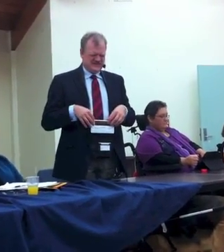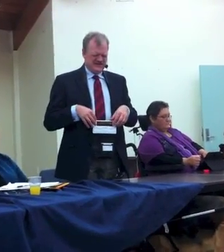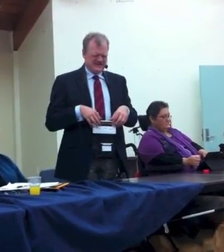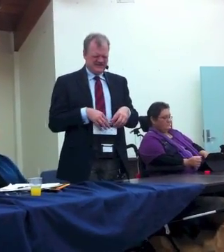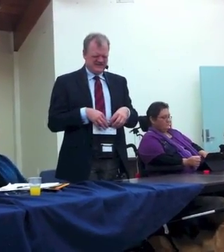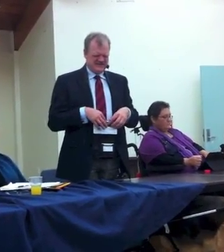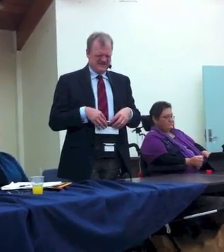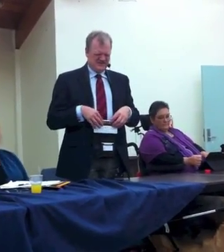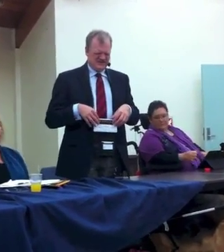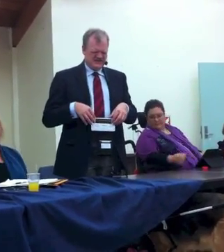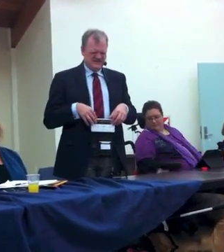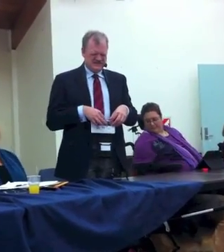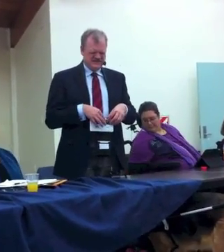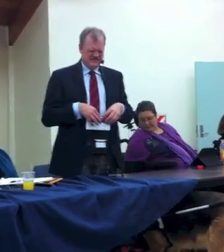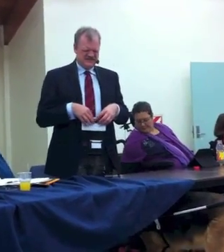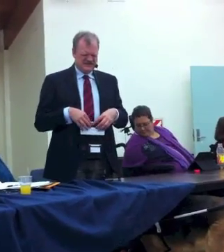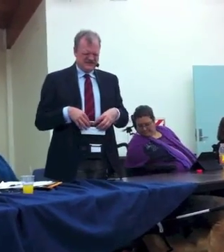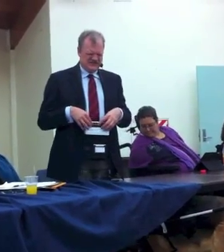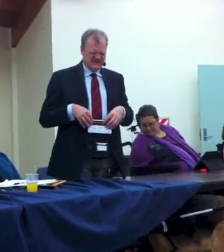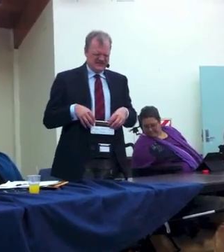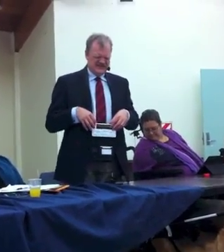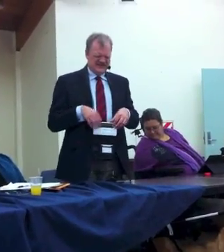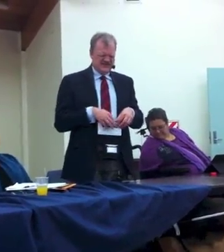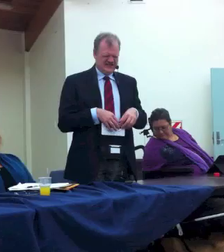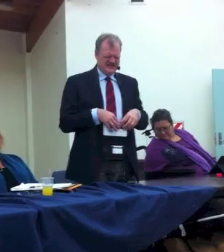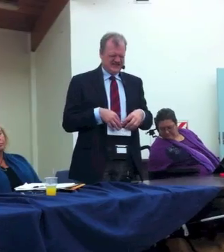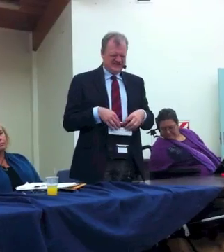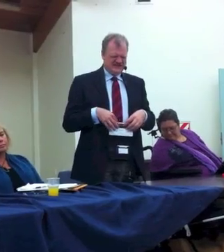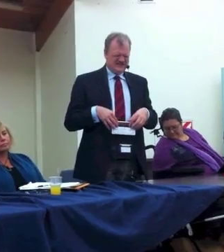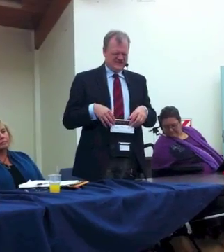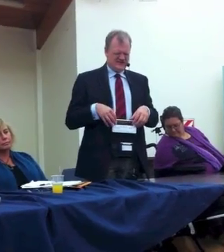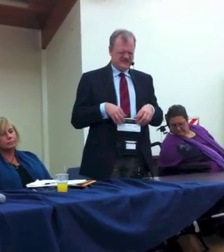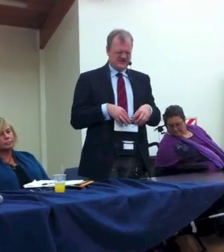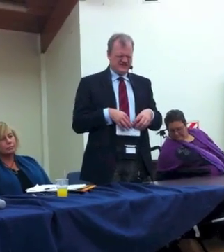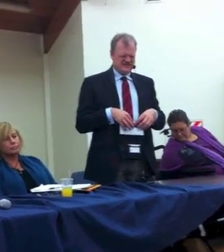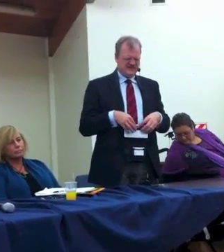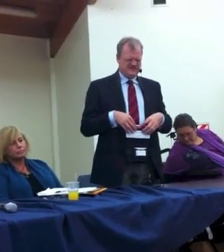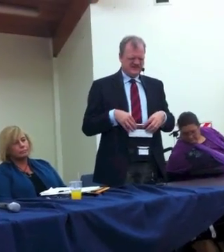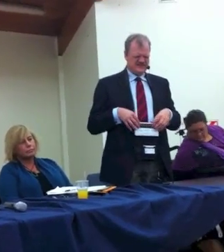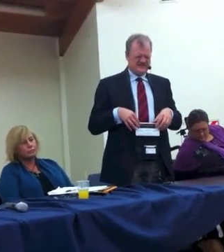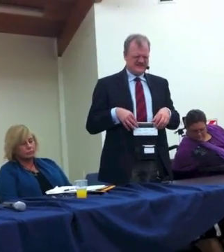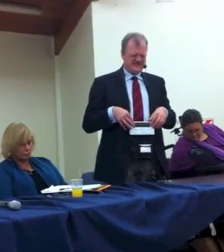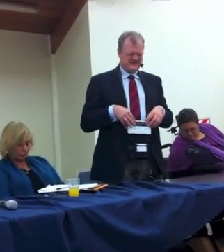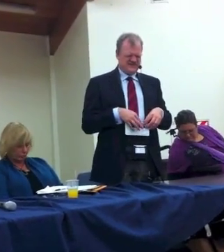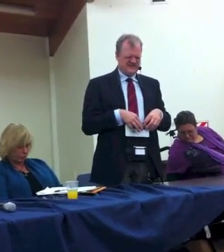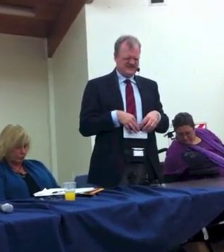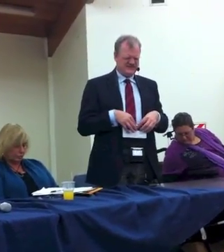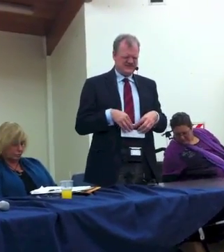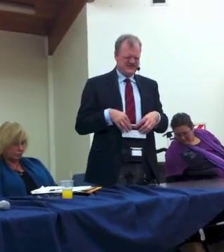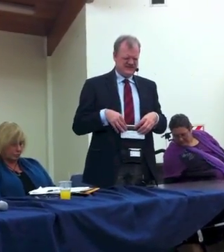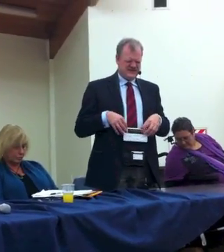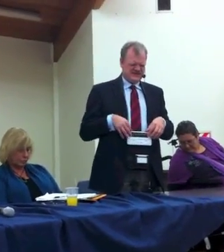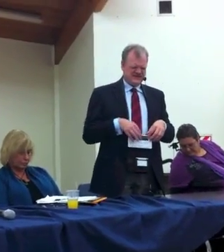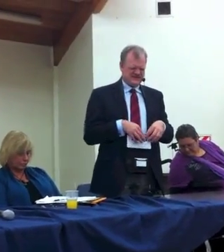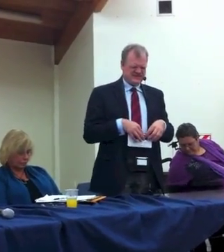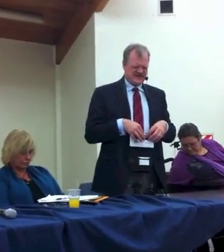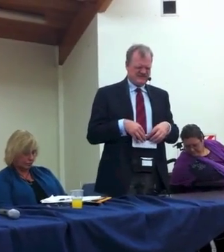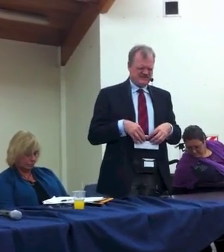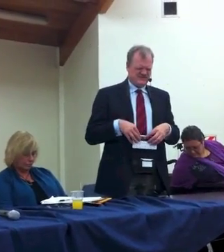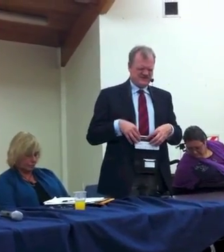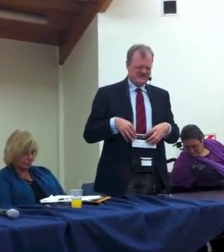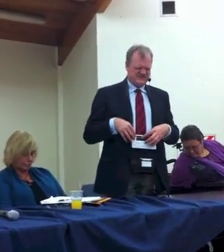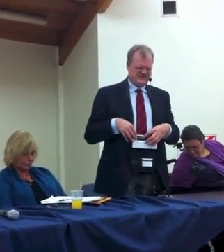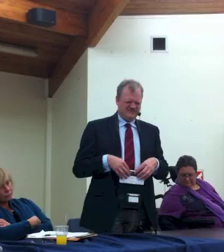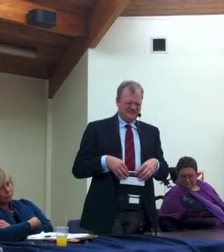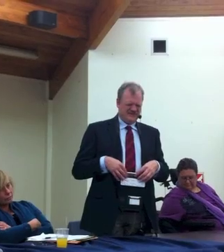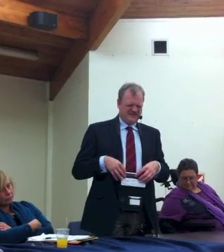which faces the very real possibility of closure next year if the Ministry of Justice follows through on its